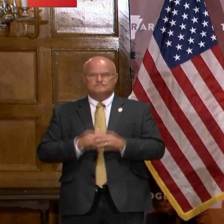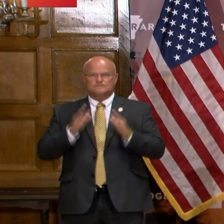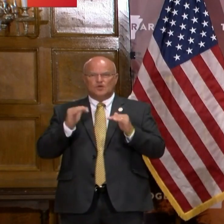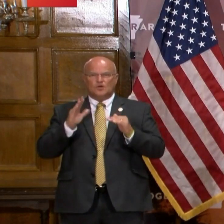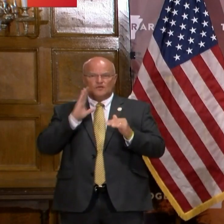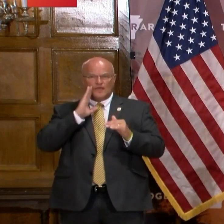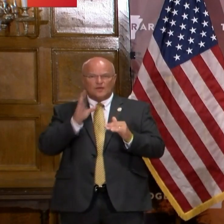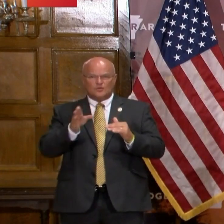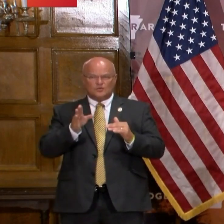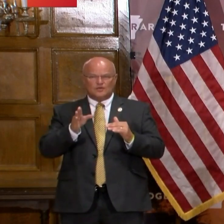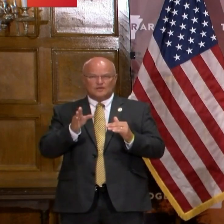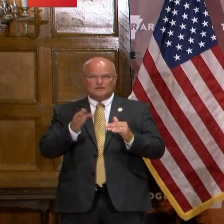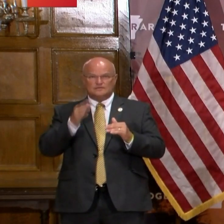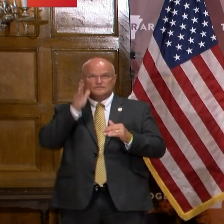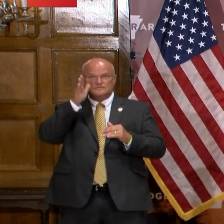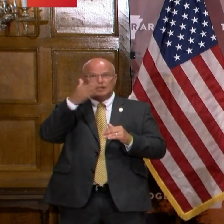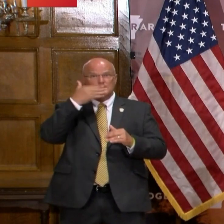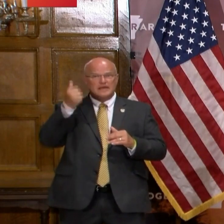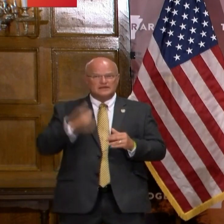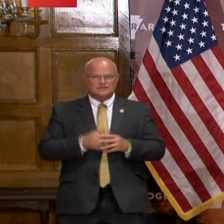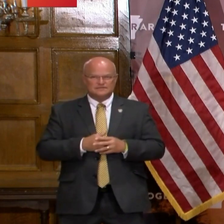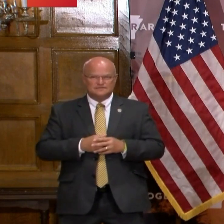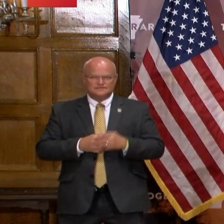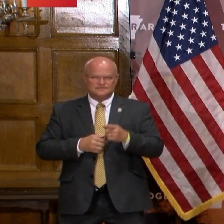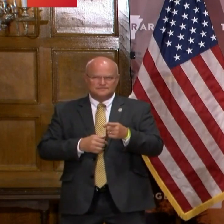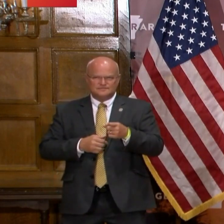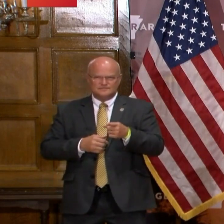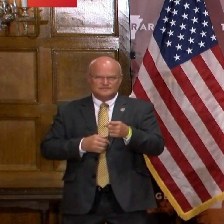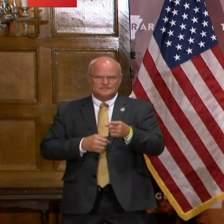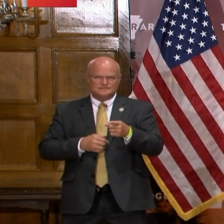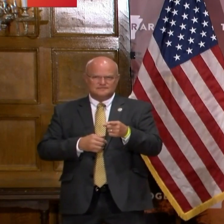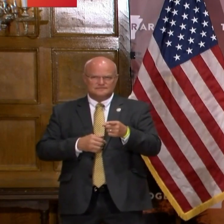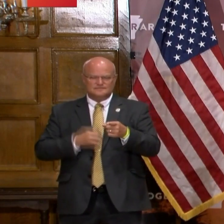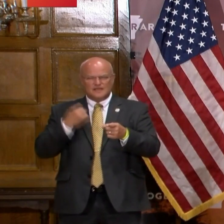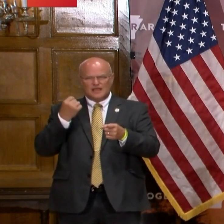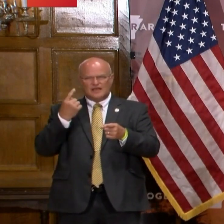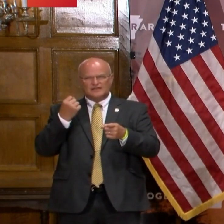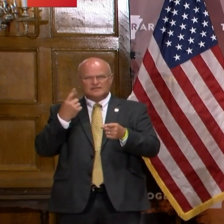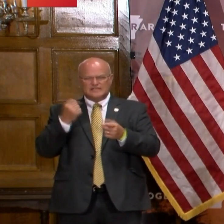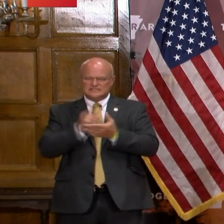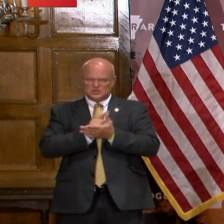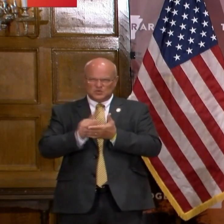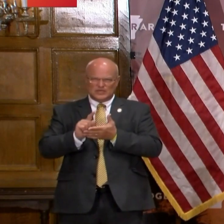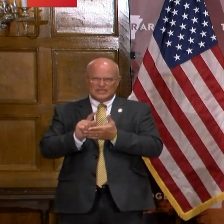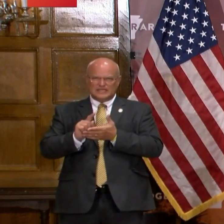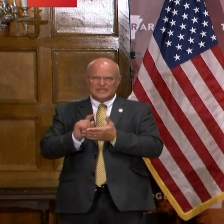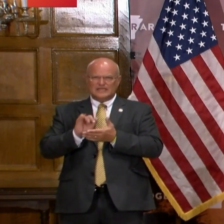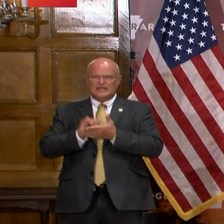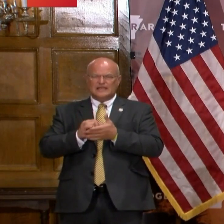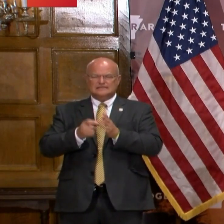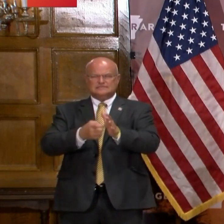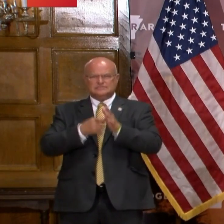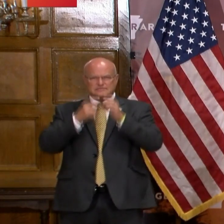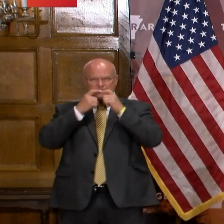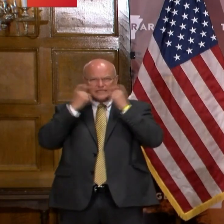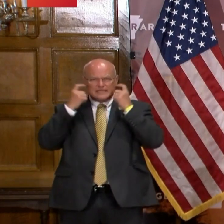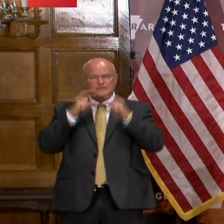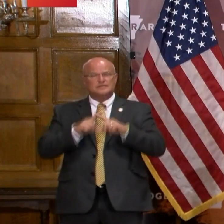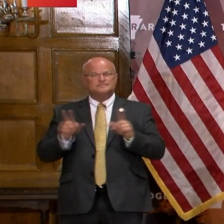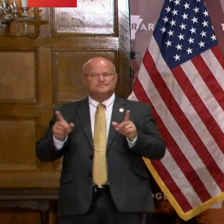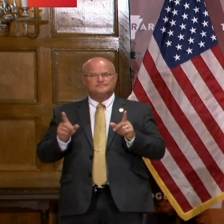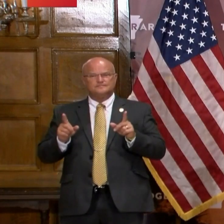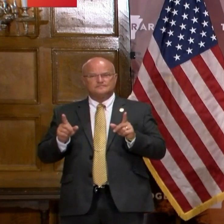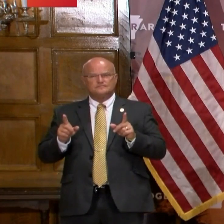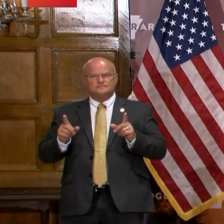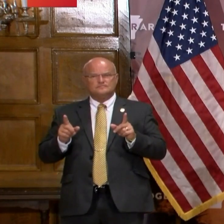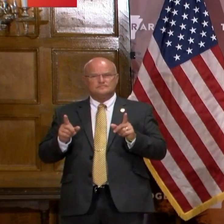Hopefully that will get better down the road. And I guess too, I understand it's only been a week since we've had the mask mandate in,